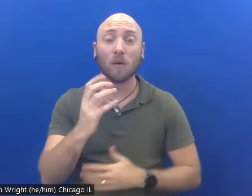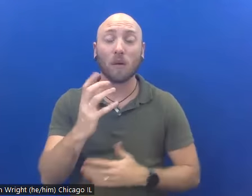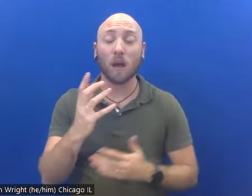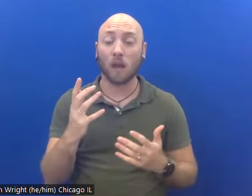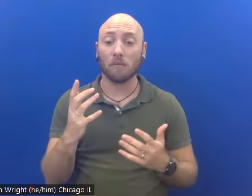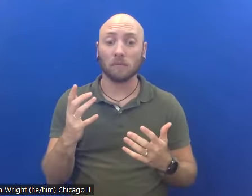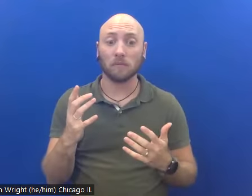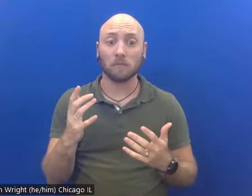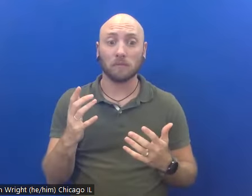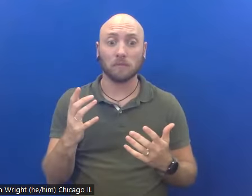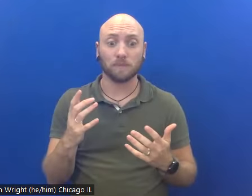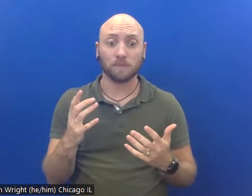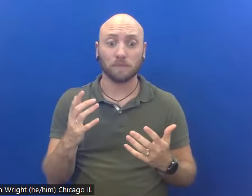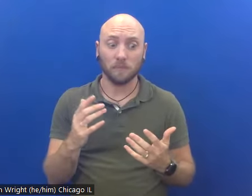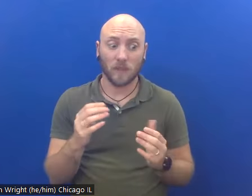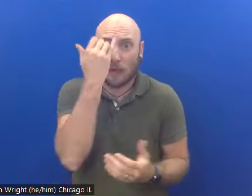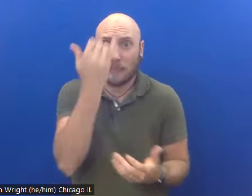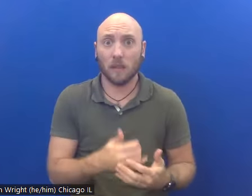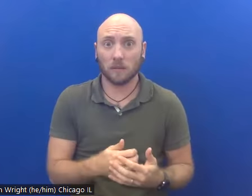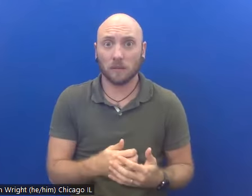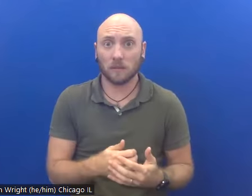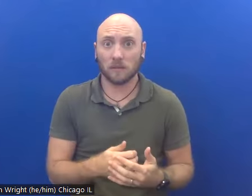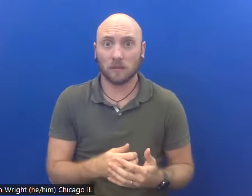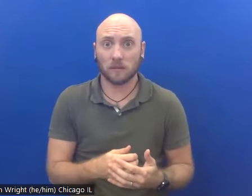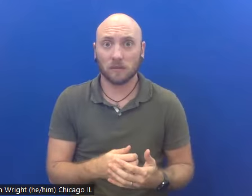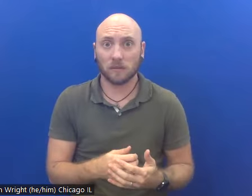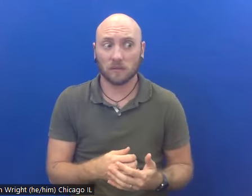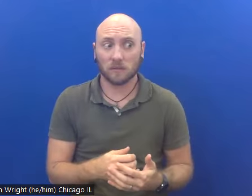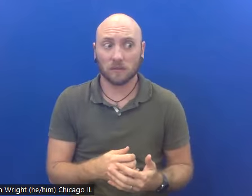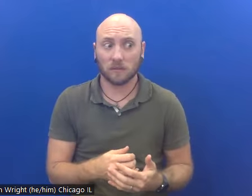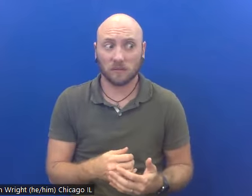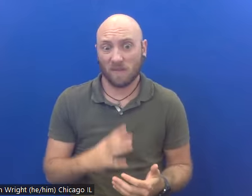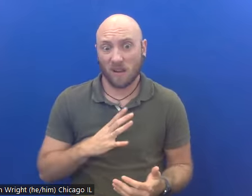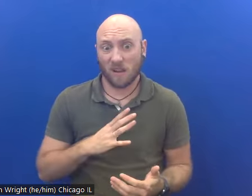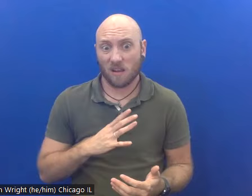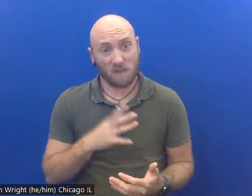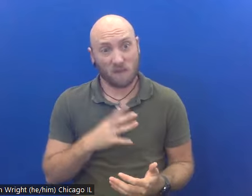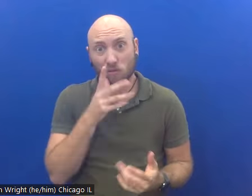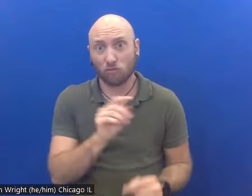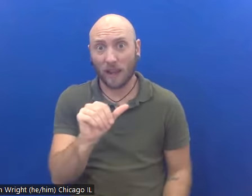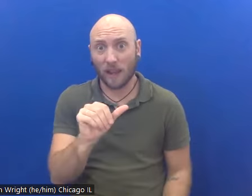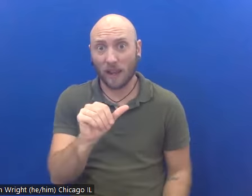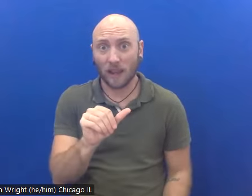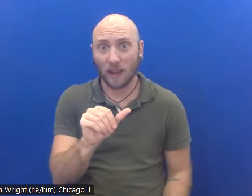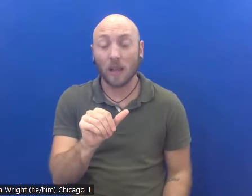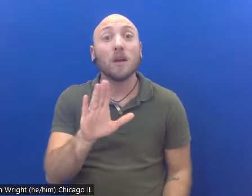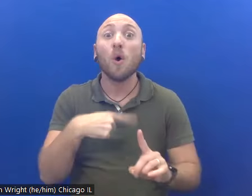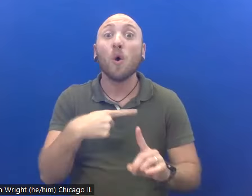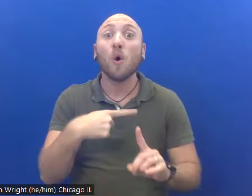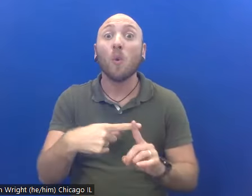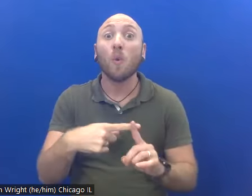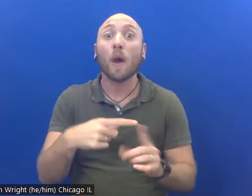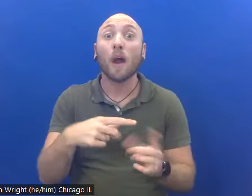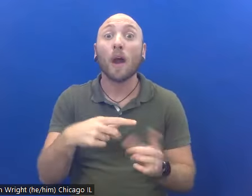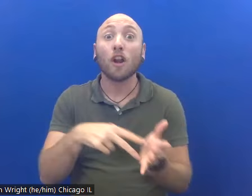go to AA. It doesn't work, but I'm going to do everything they tell me to do in AA. So when I drink, it won't be my fault. When I drink, it'll be